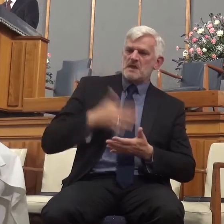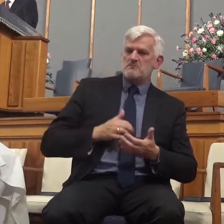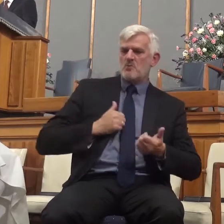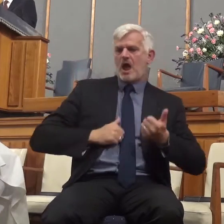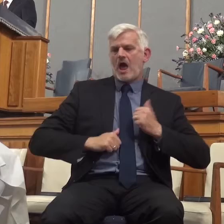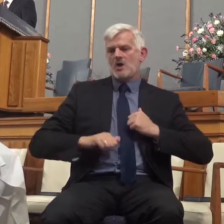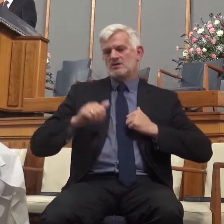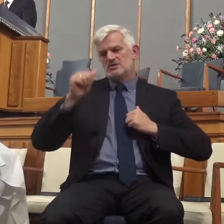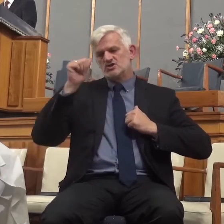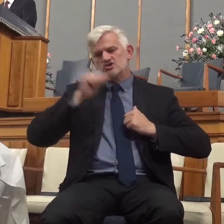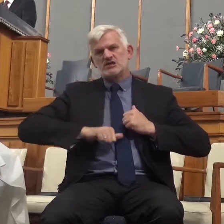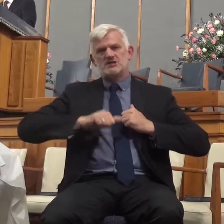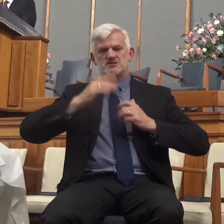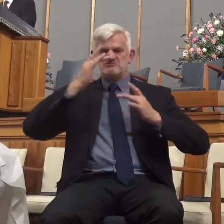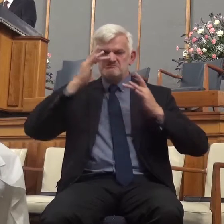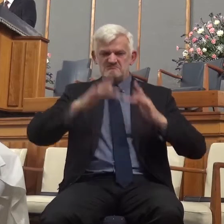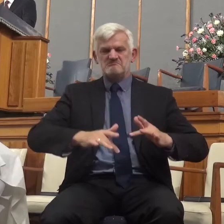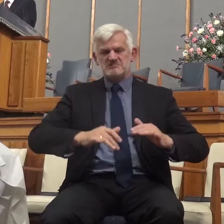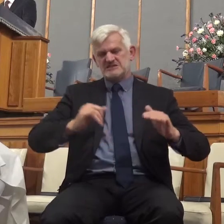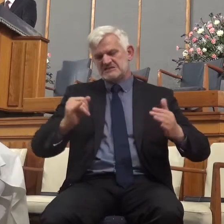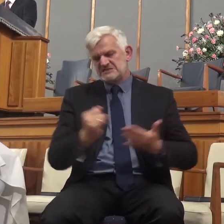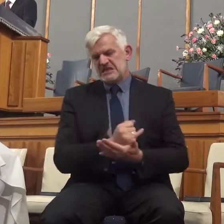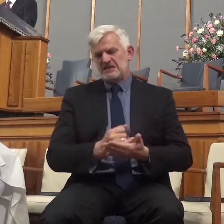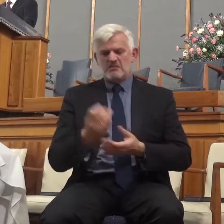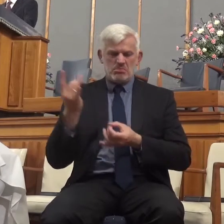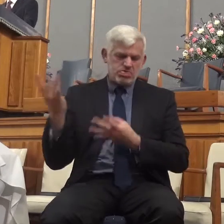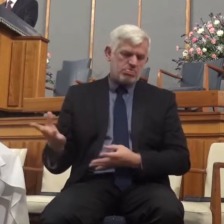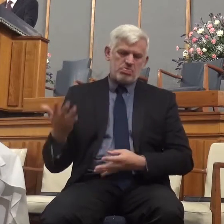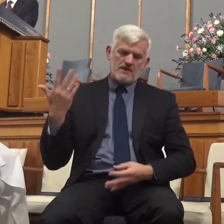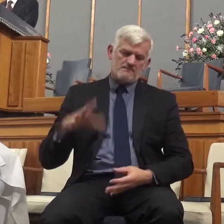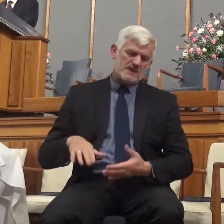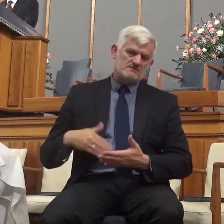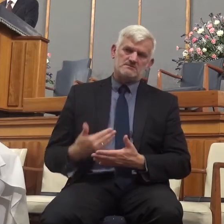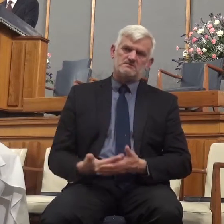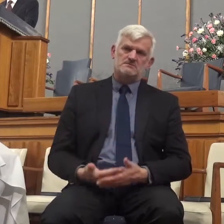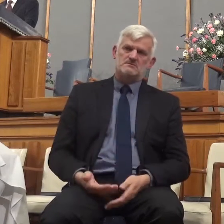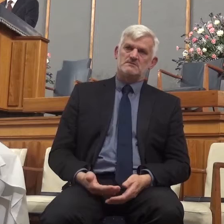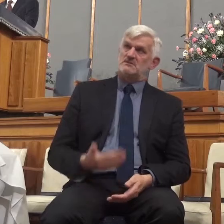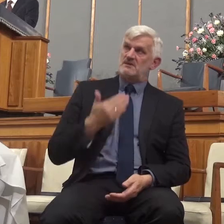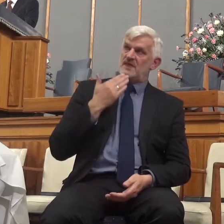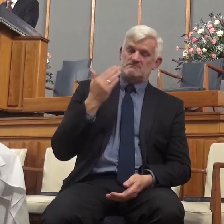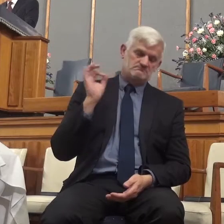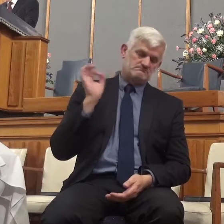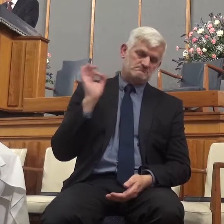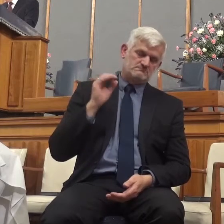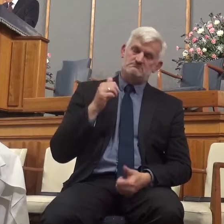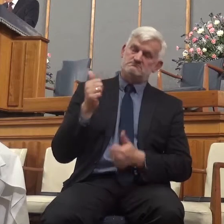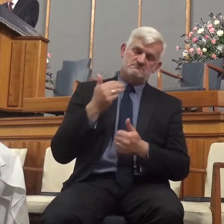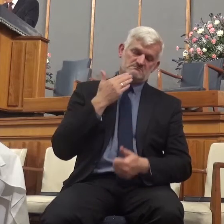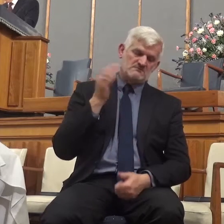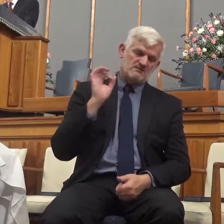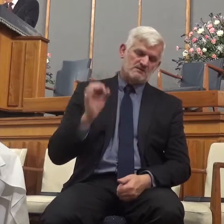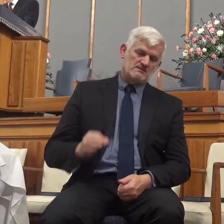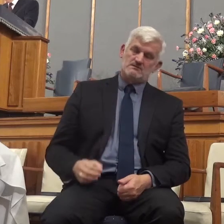and deceitful and wretched and spurned him and given him nothing, no praise, no